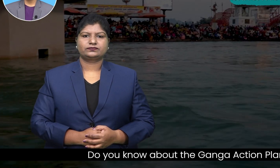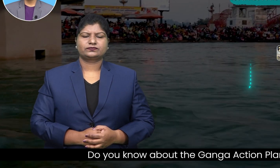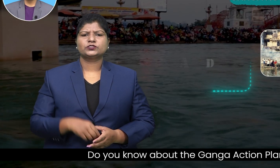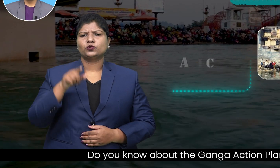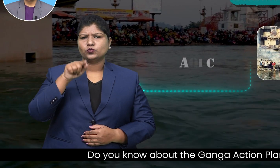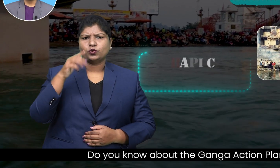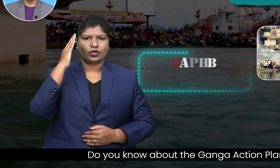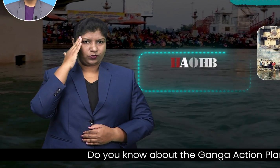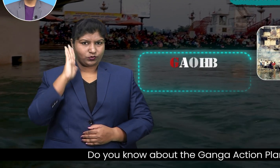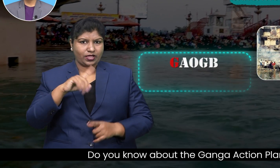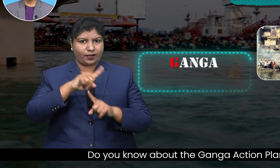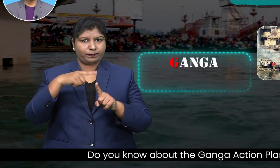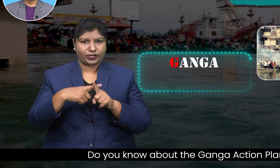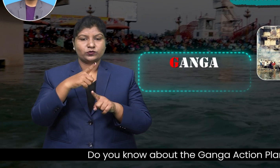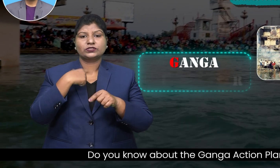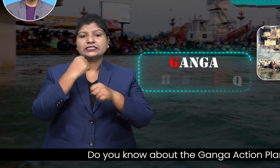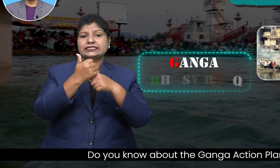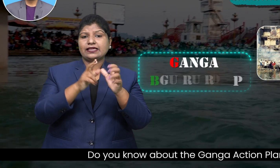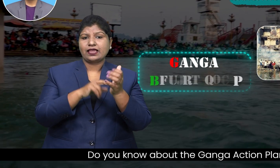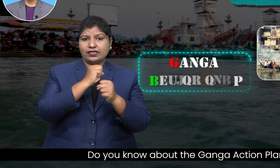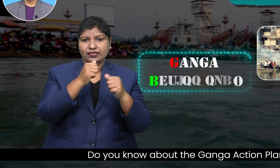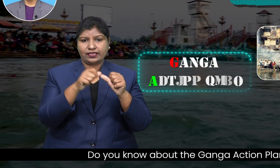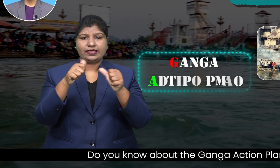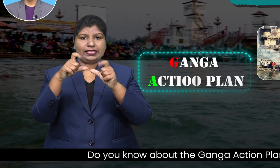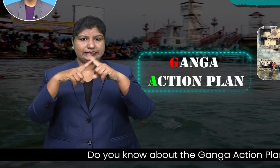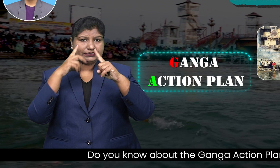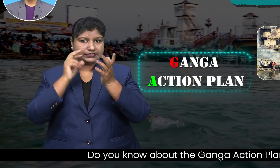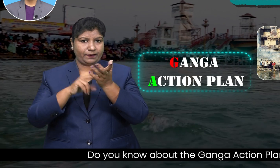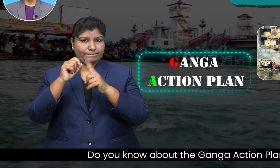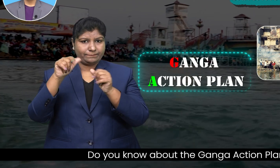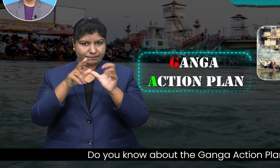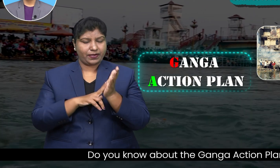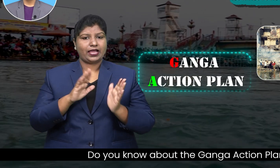Do you know about the Ganga Action Plan?